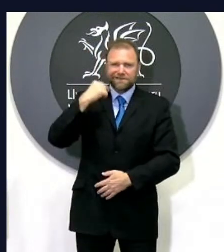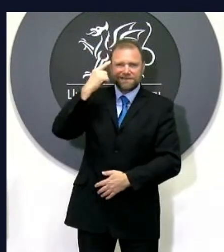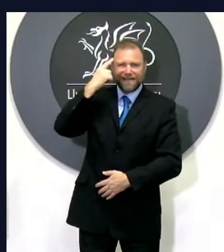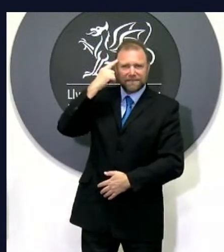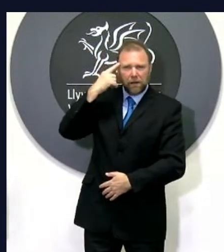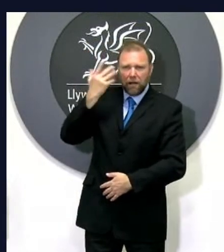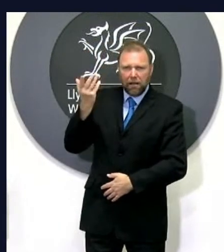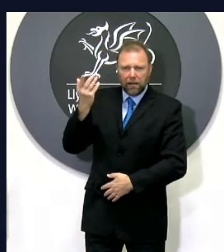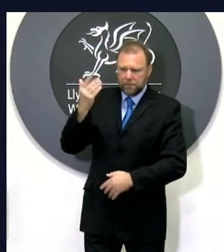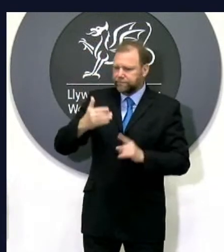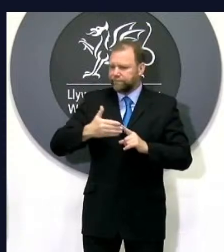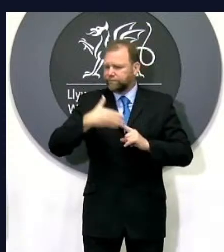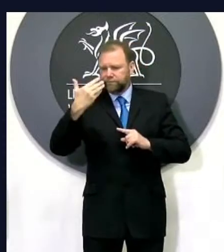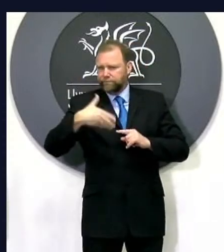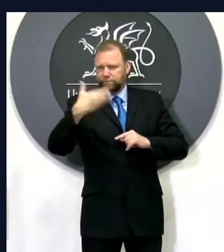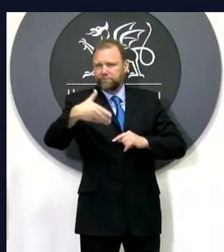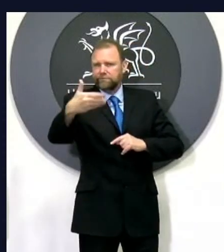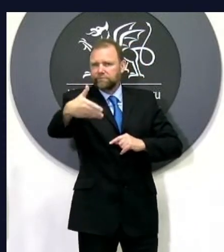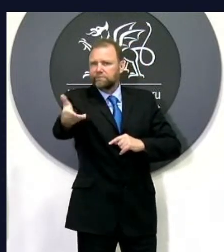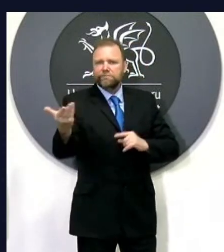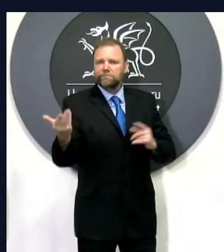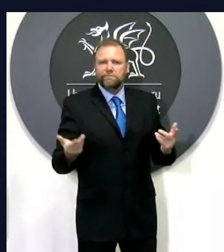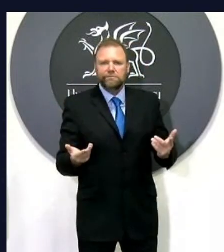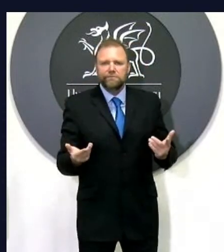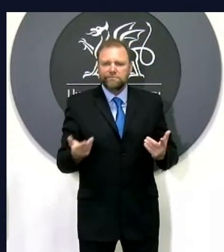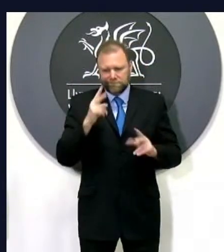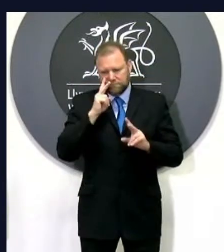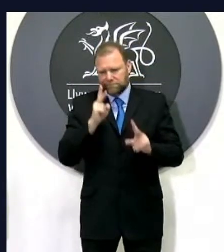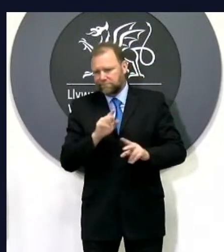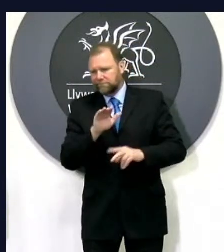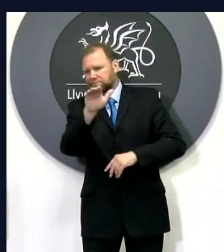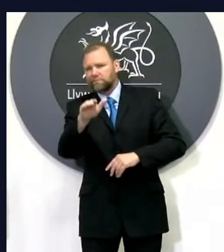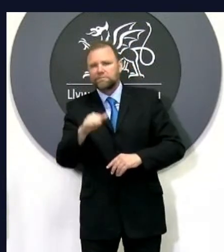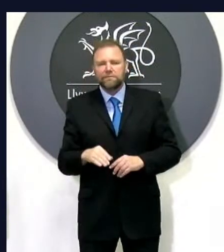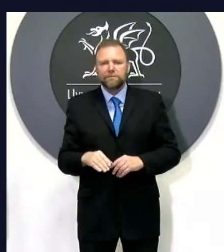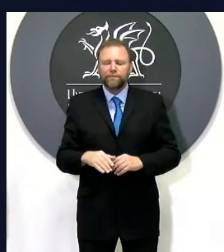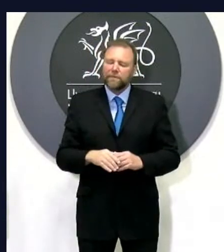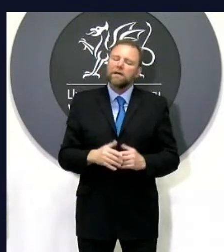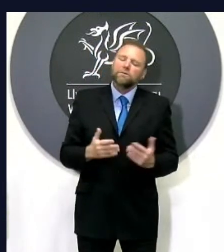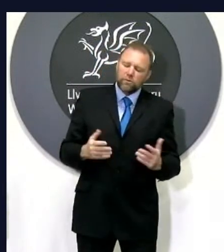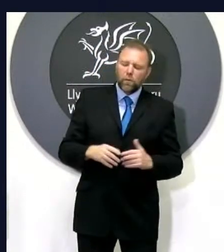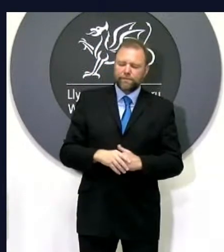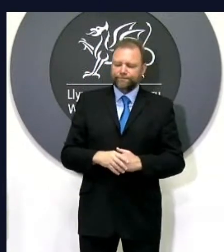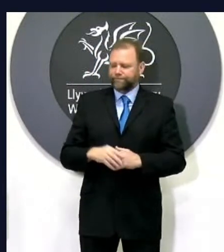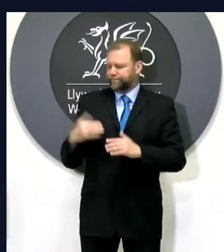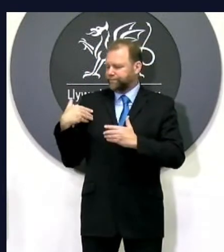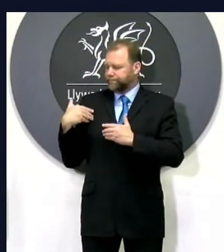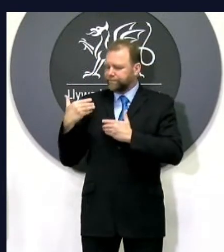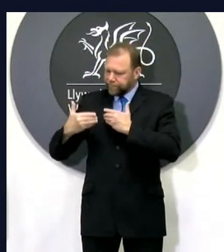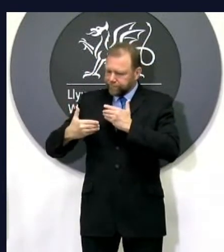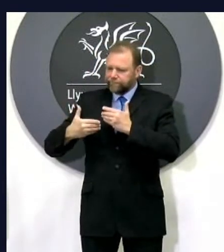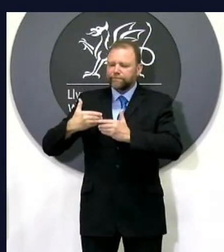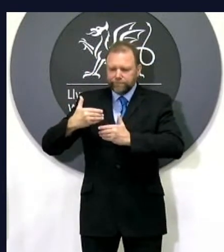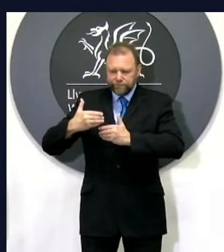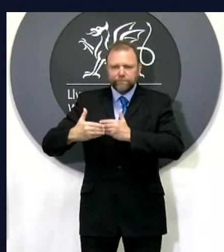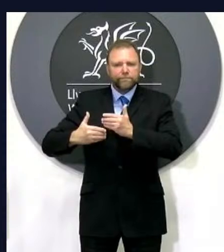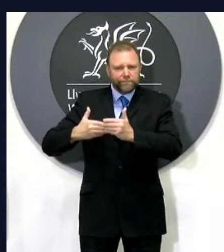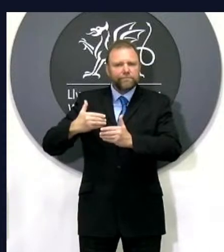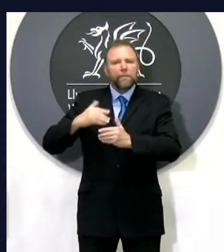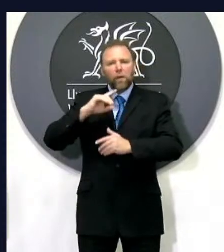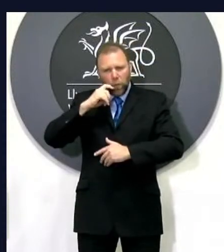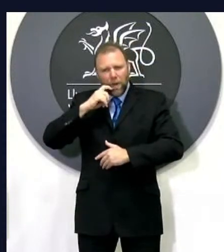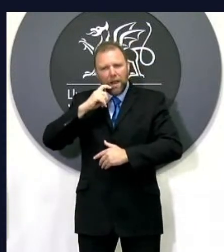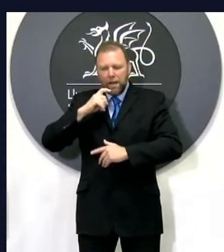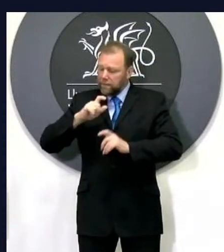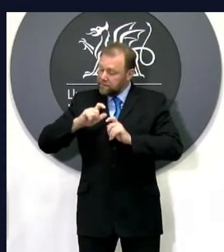cast forward even further than that. But as the weeks move on, then we would do the same as we have